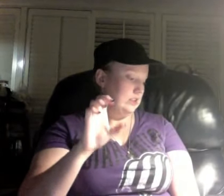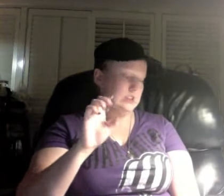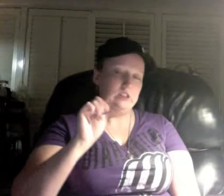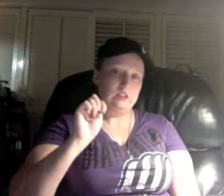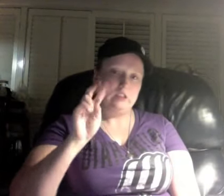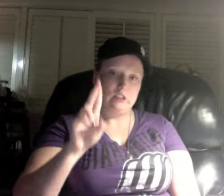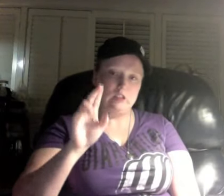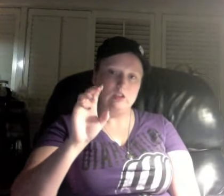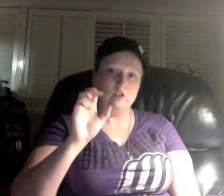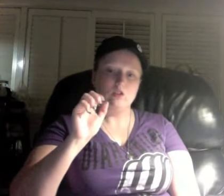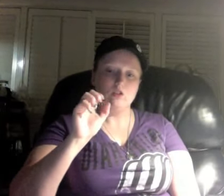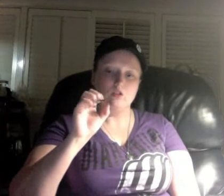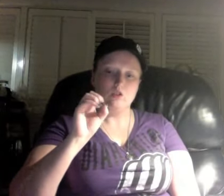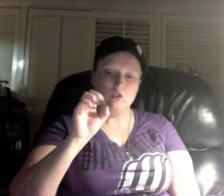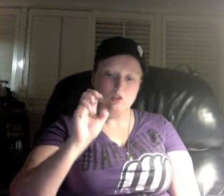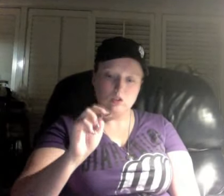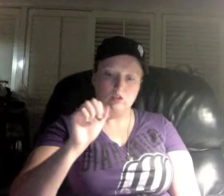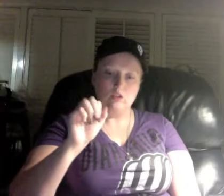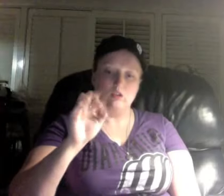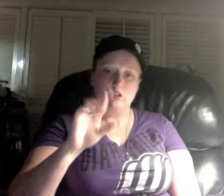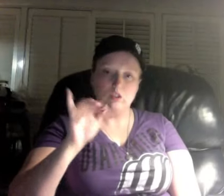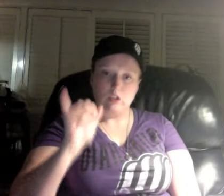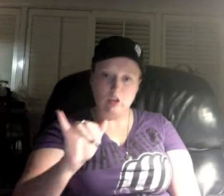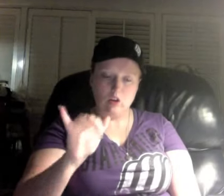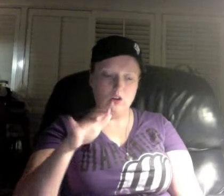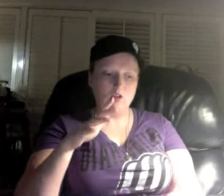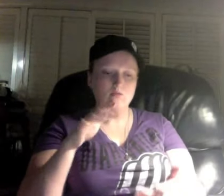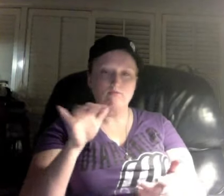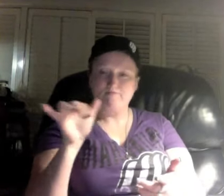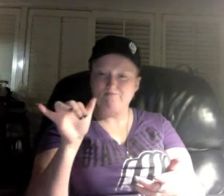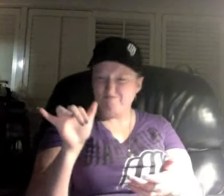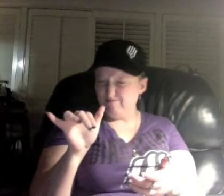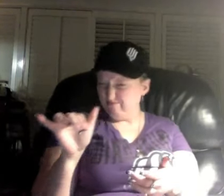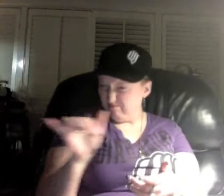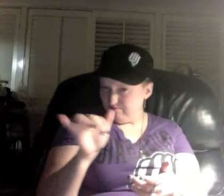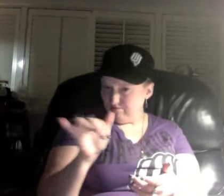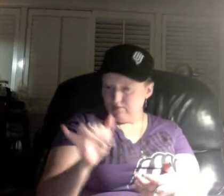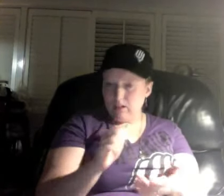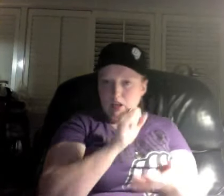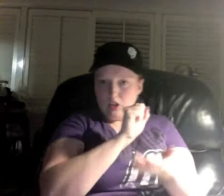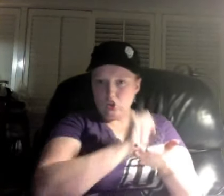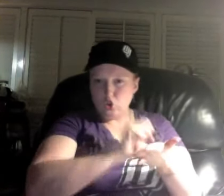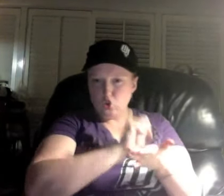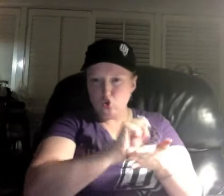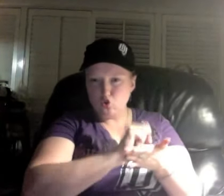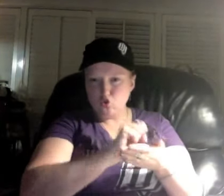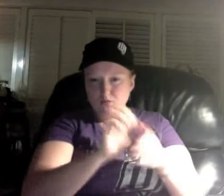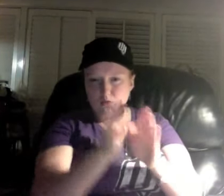process in with Father Jim, or whoever is going to be the presiding priest at that Mass.